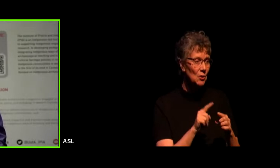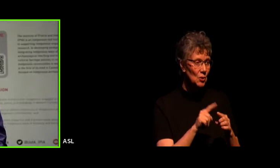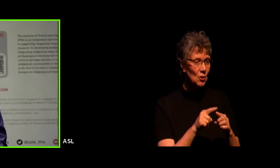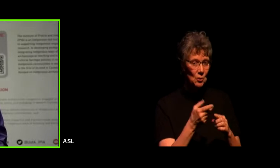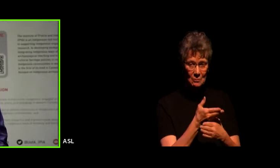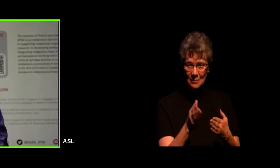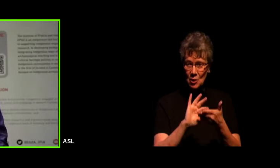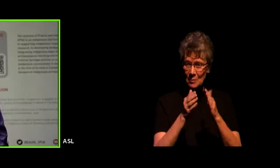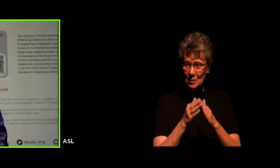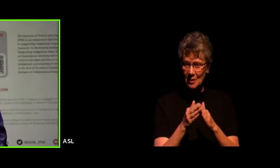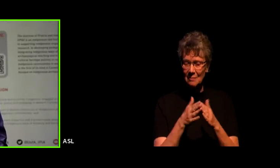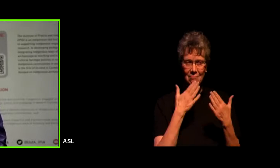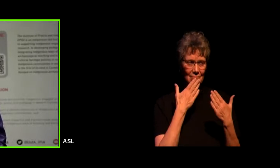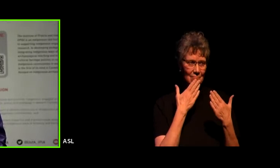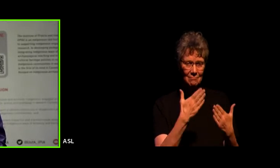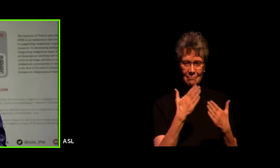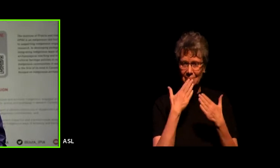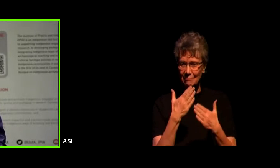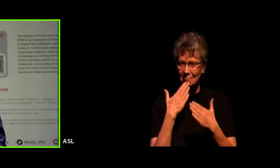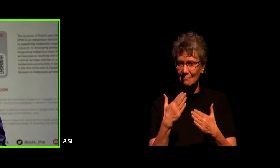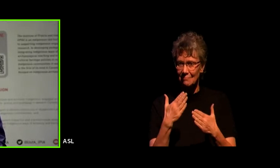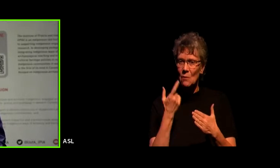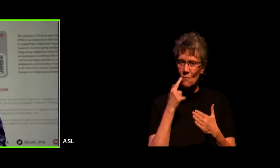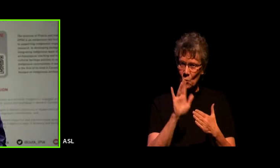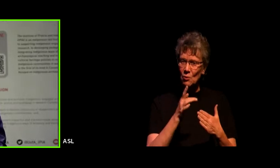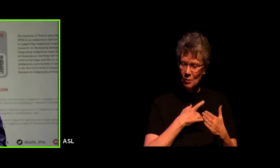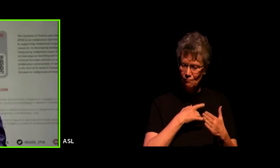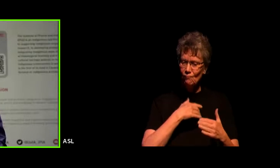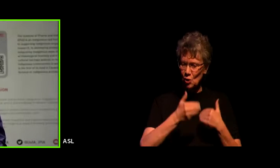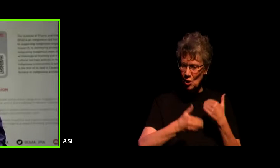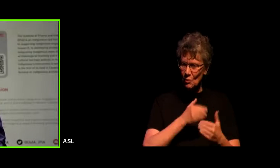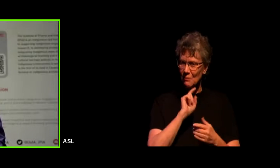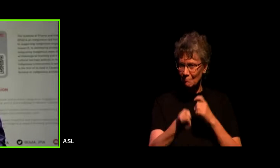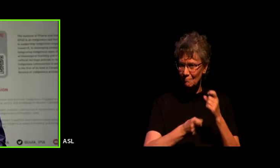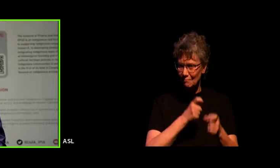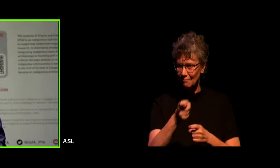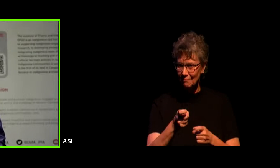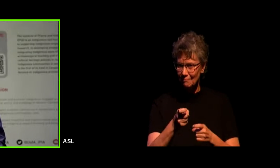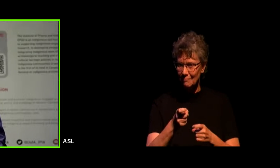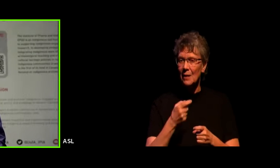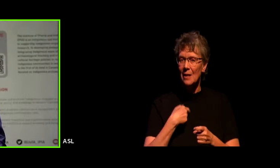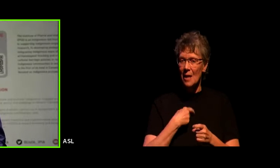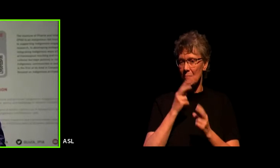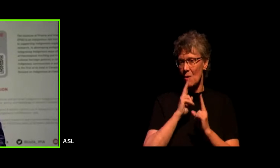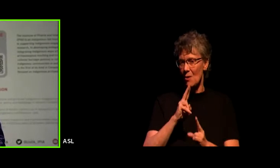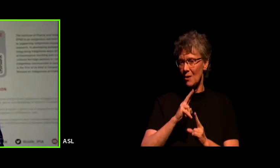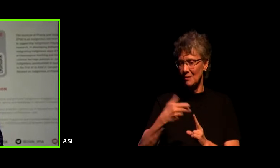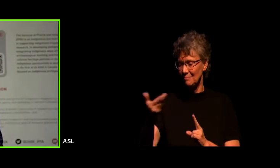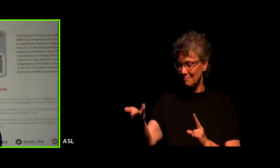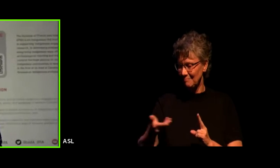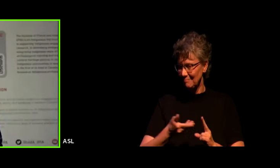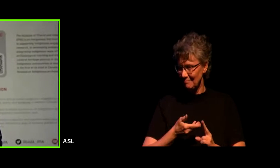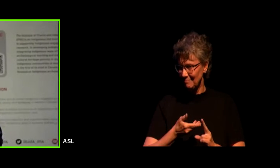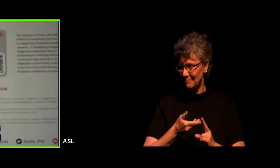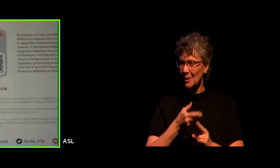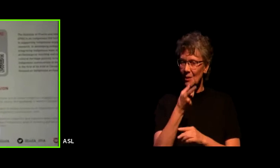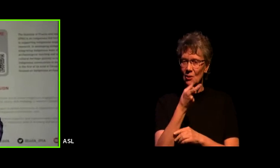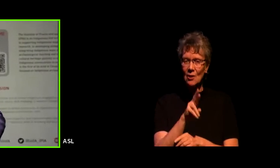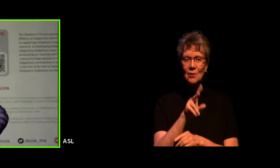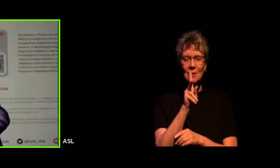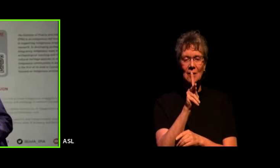I welcome you again. And now with that, it's my great privilege to welcome to the stage Dr. Kisha Supernant.